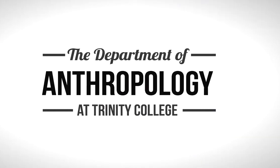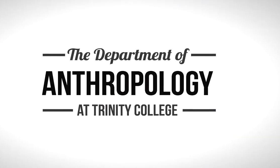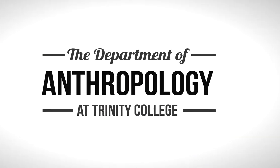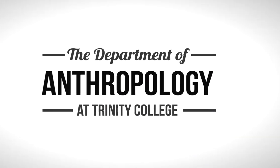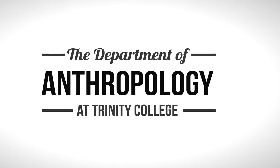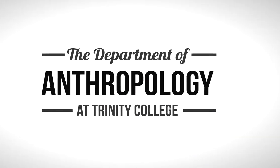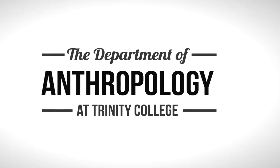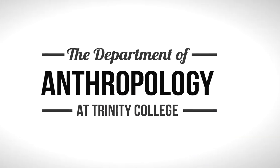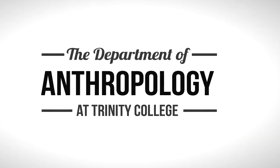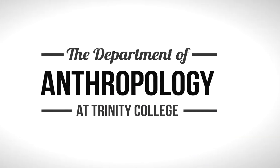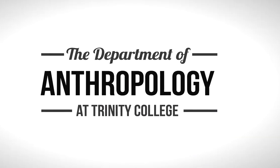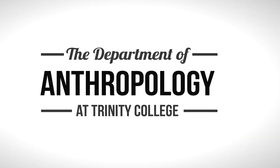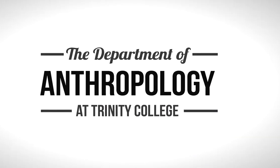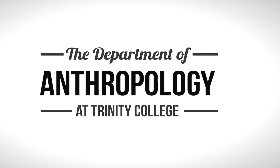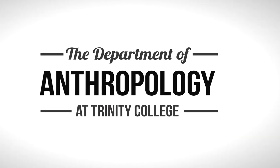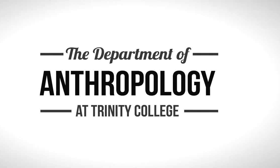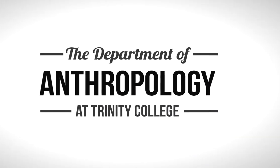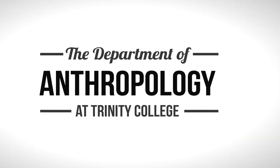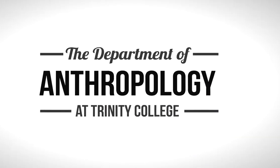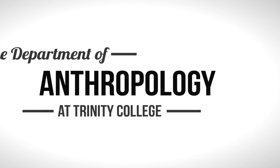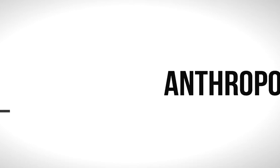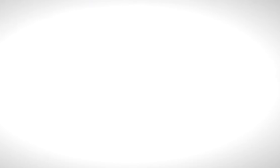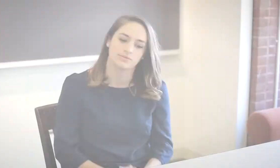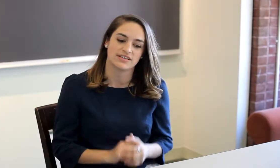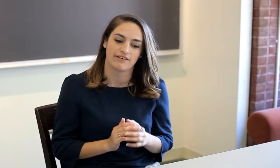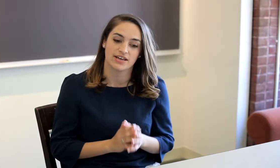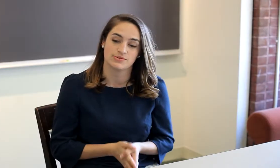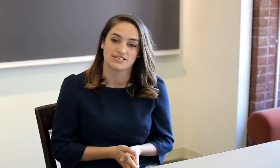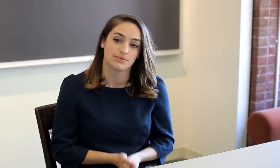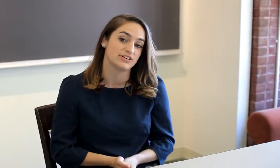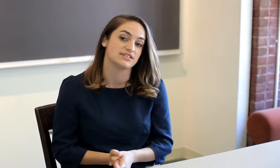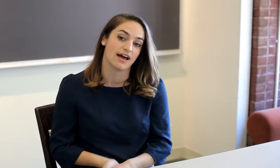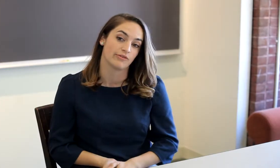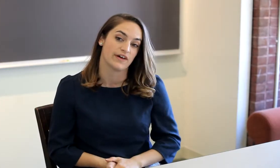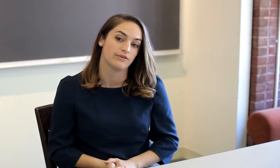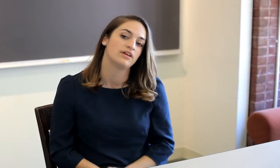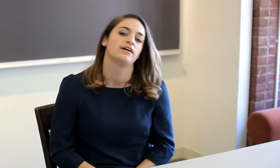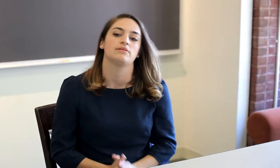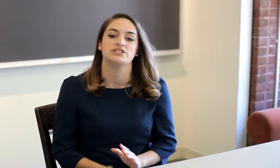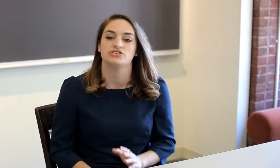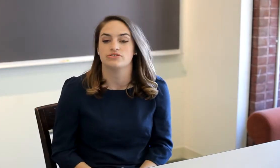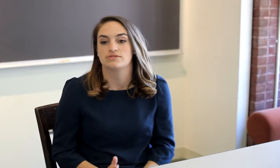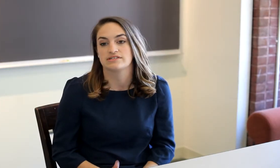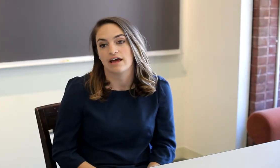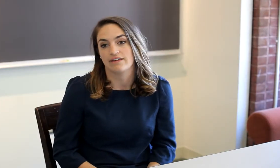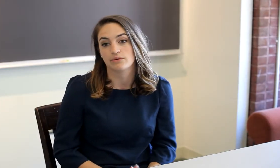So my story starts a long time ago. When I was three years old, I was in a classroom that was half kids with disabilities and half without. And my teacher used sign language